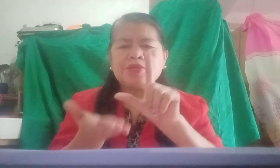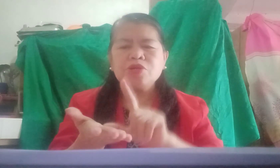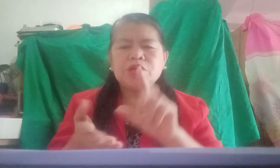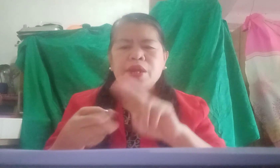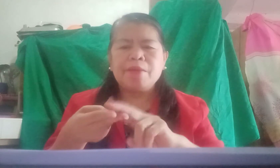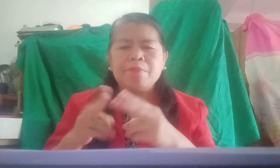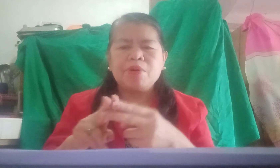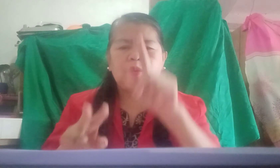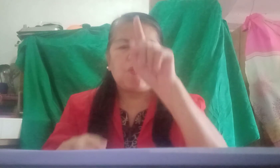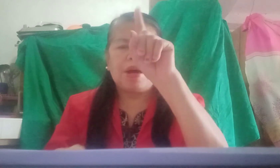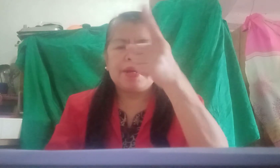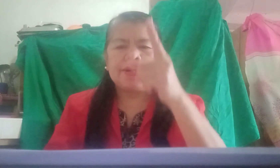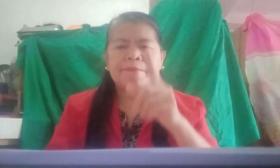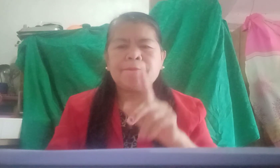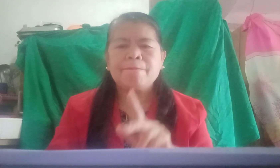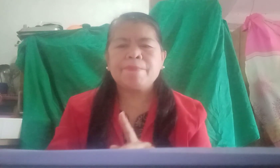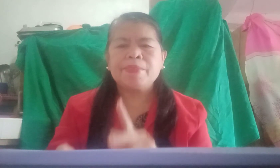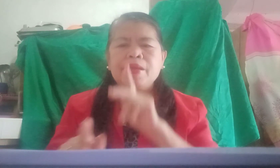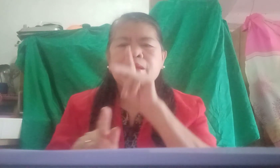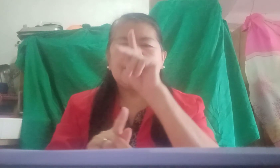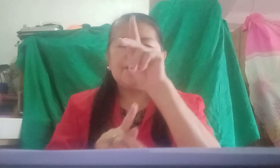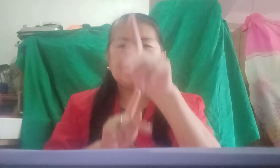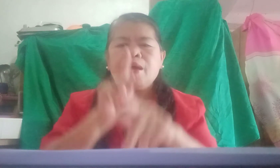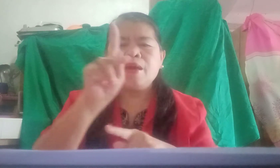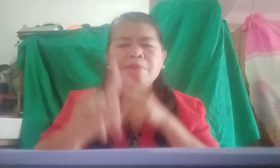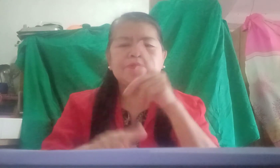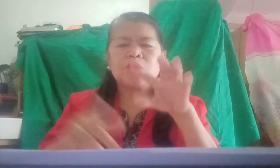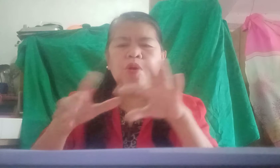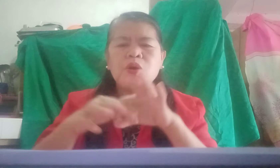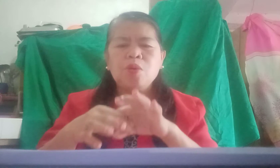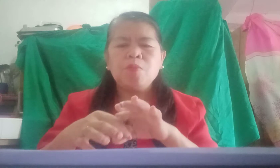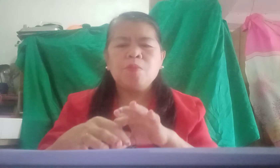Lesson number 1. Types of